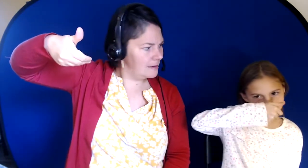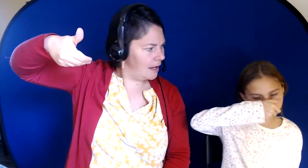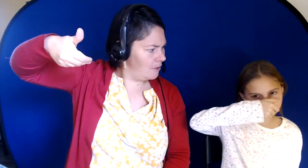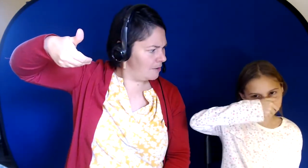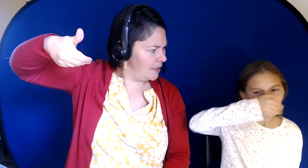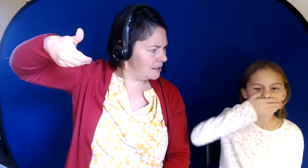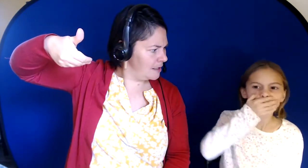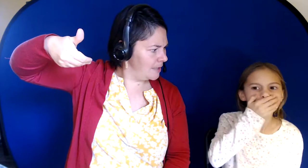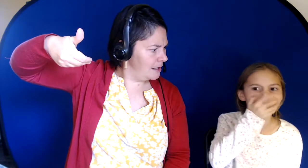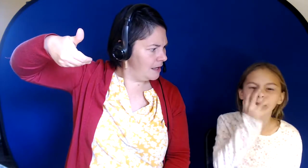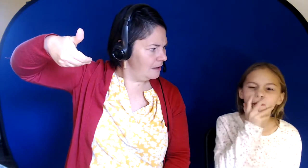Scary pizza, Mila?